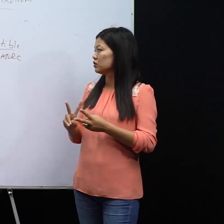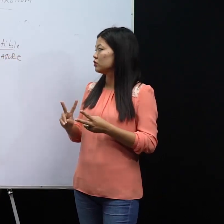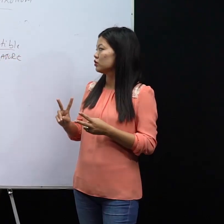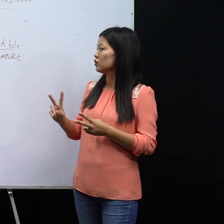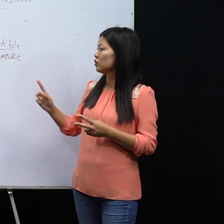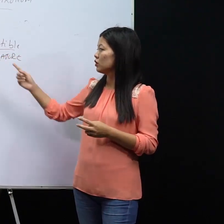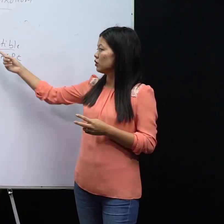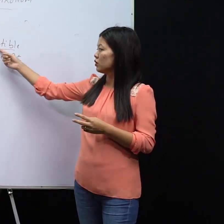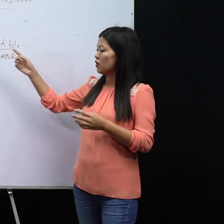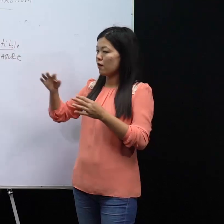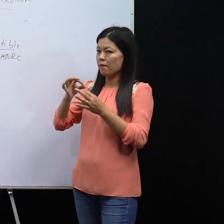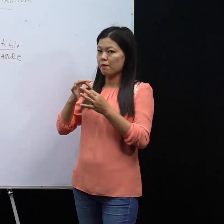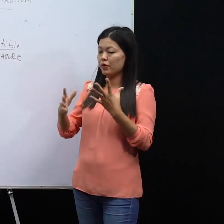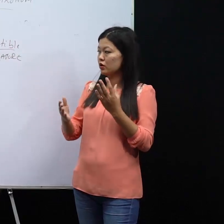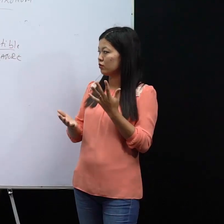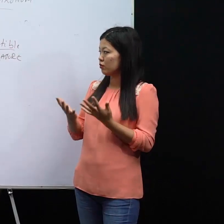So now,